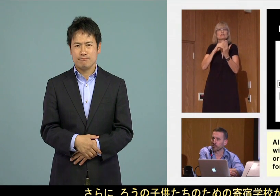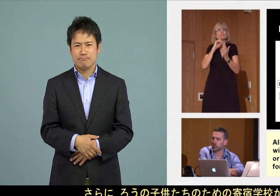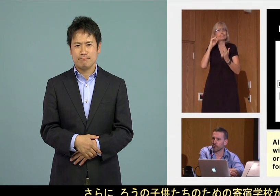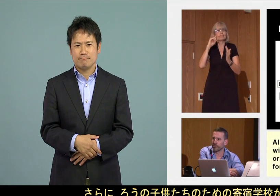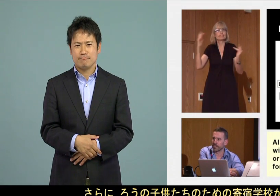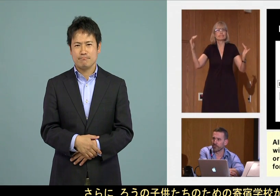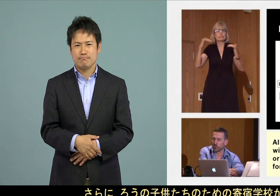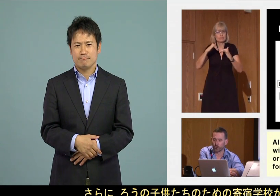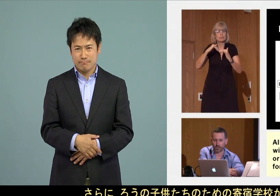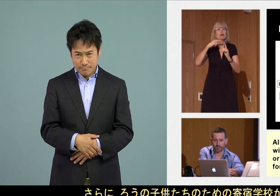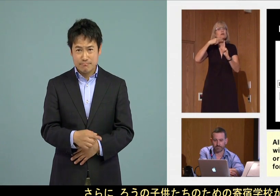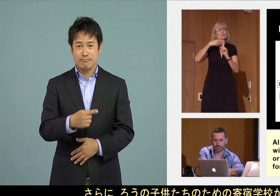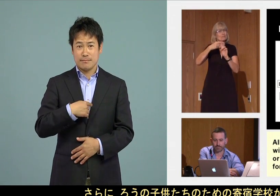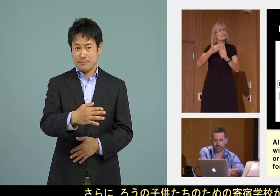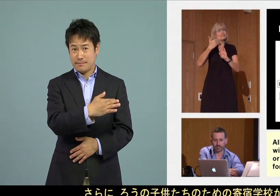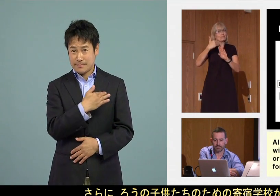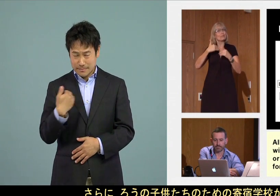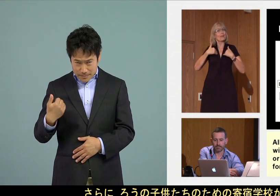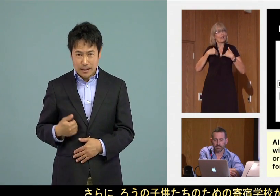residential school for deaf children.